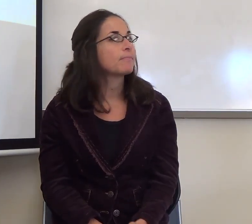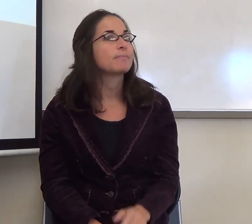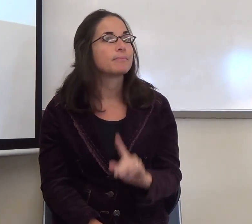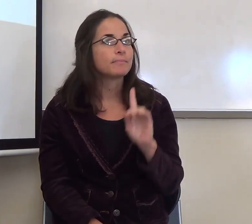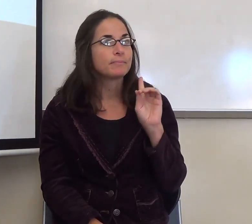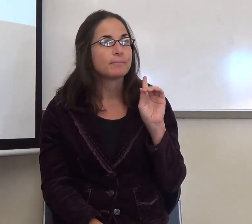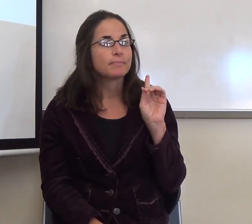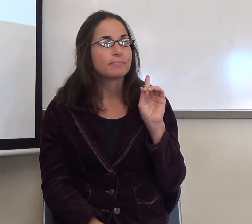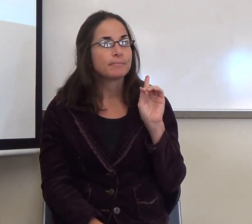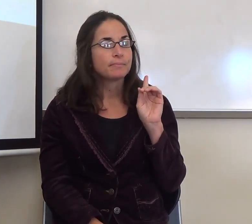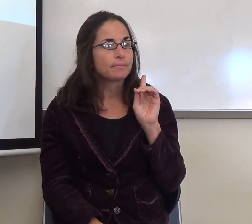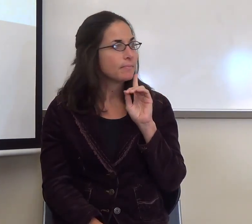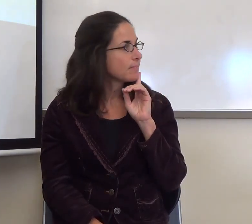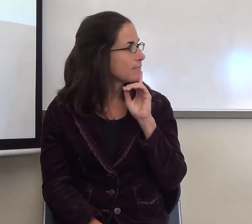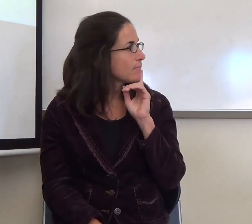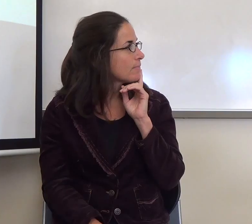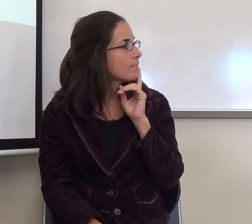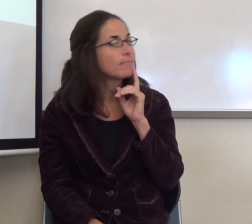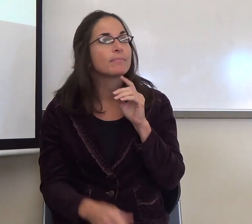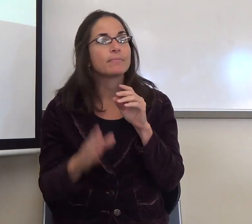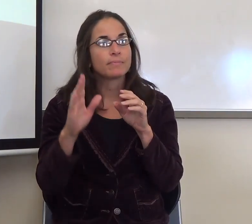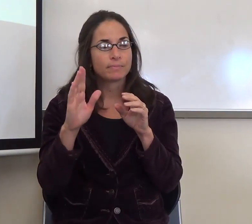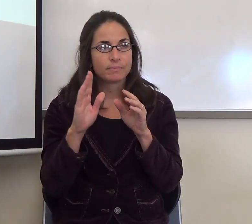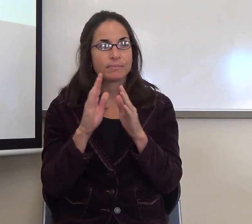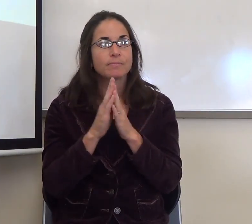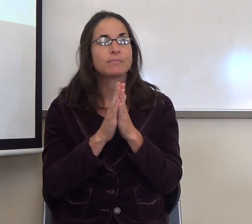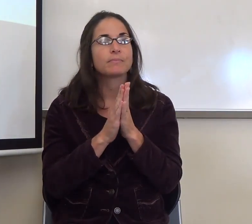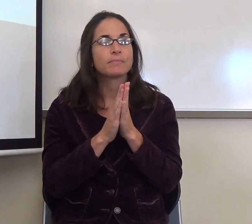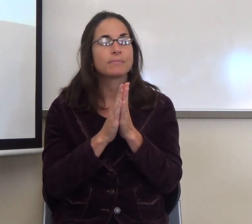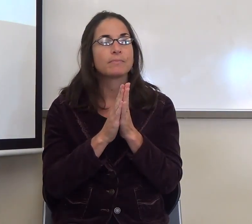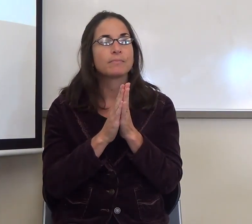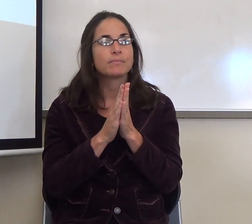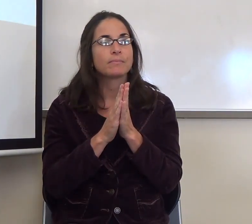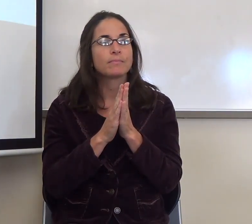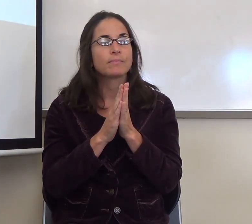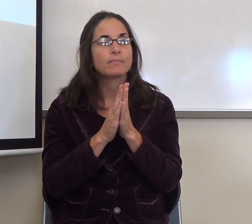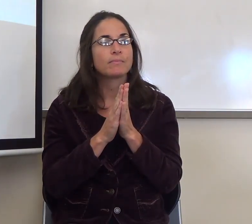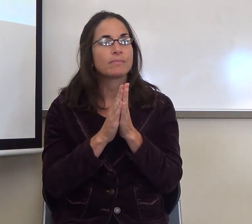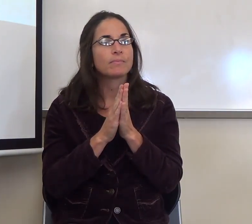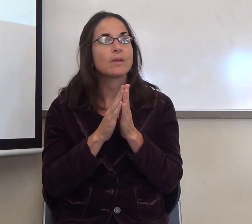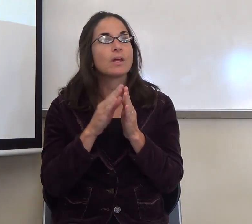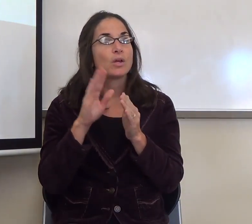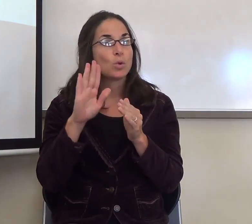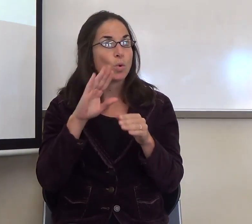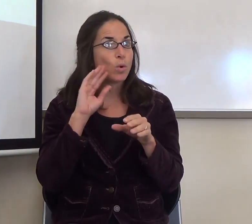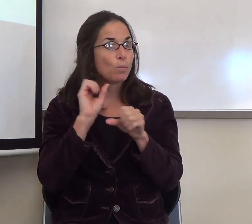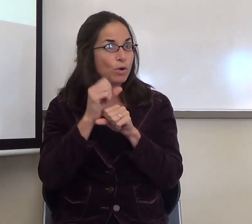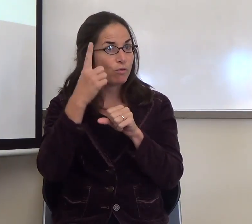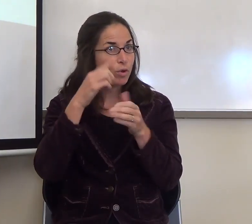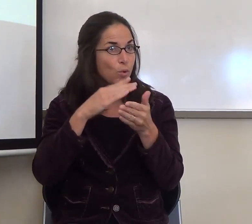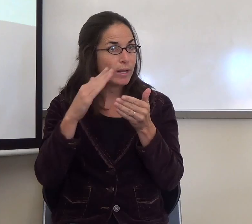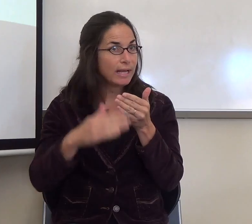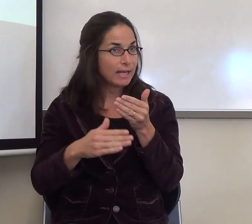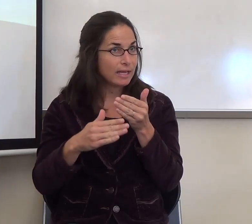homework that I'm going to give you for this weekend, right? We are now